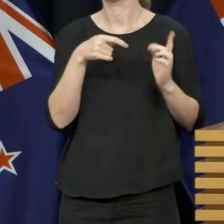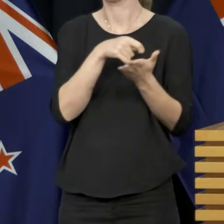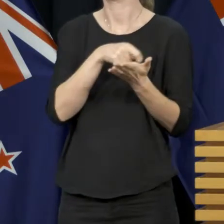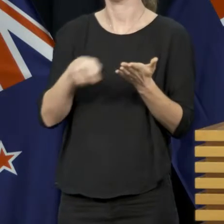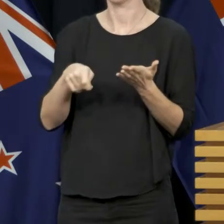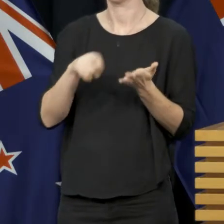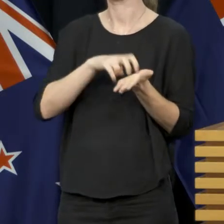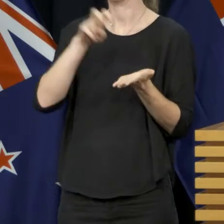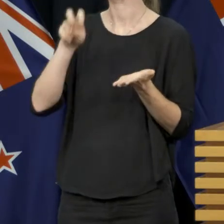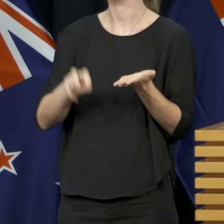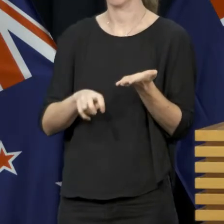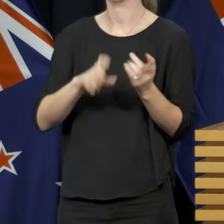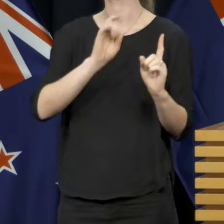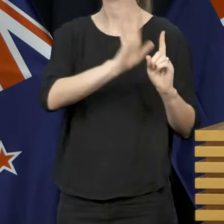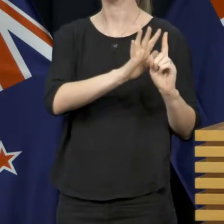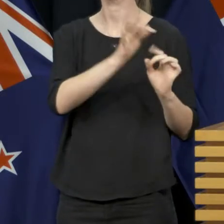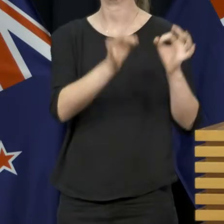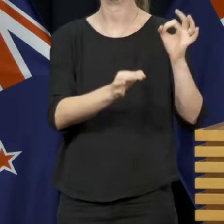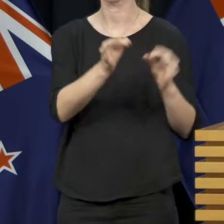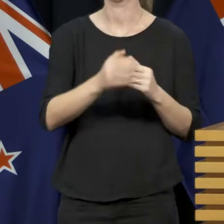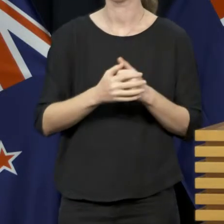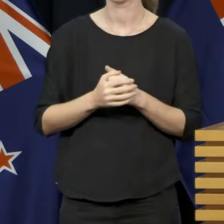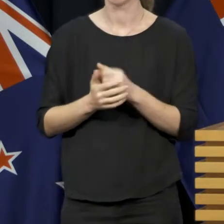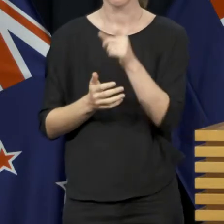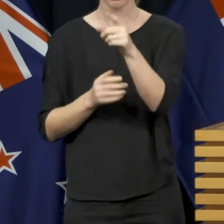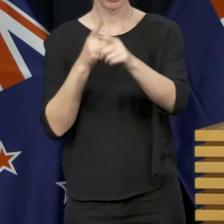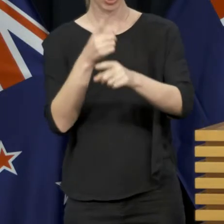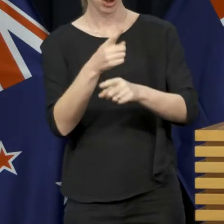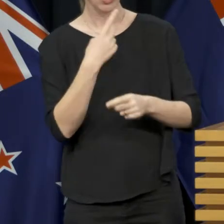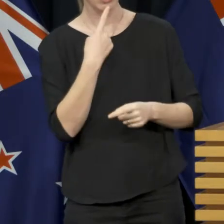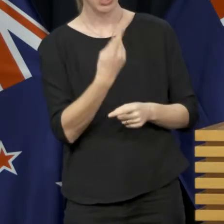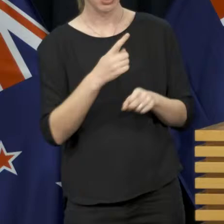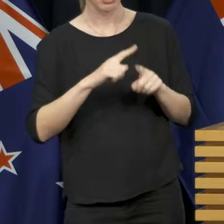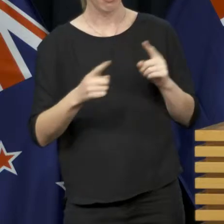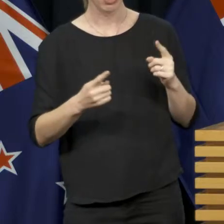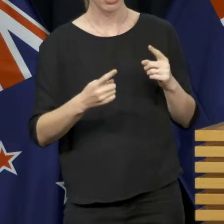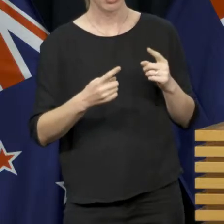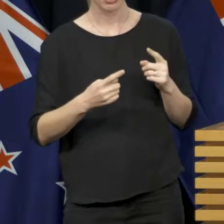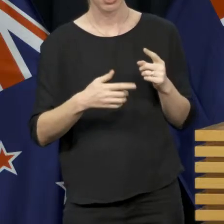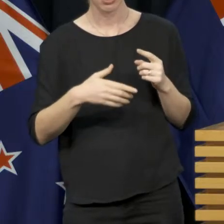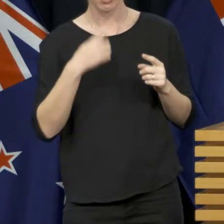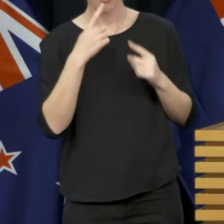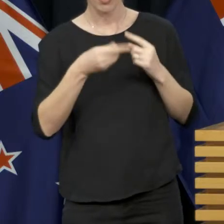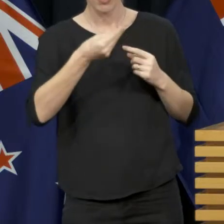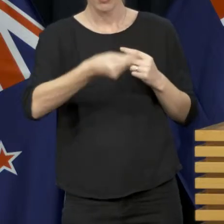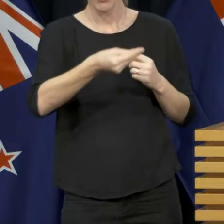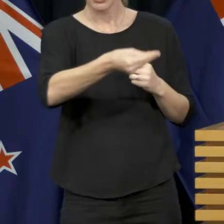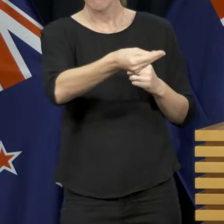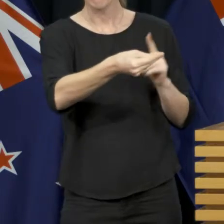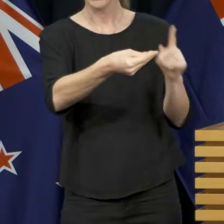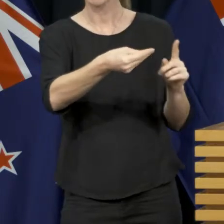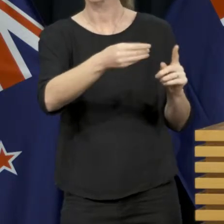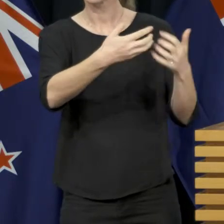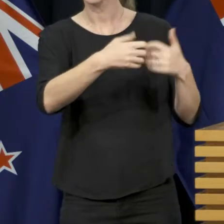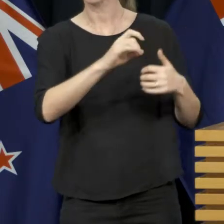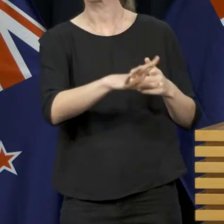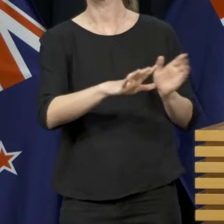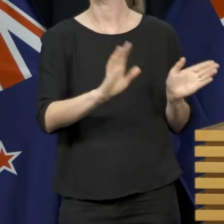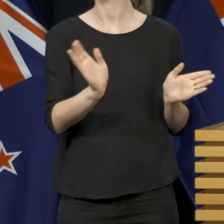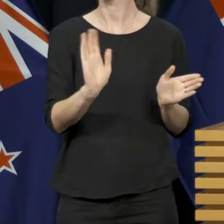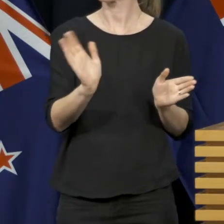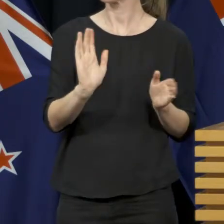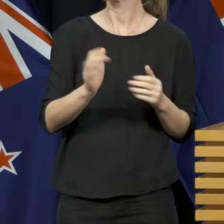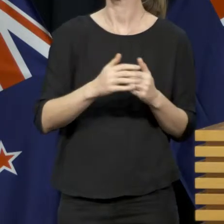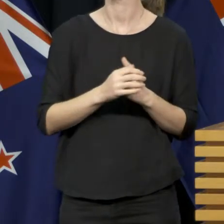stand down in order to put the COVID response first. You laid out all the dots and you kind of left him to No, join not them, necessarily. not for a resignation. Look,